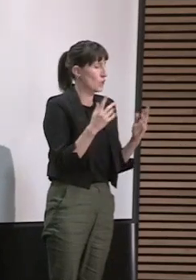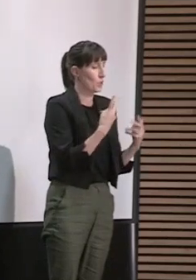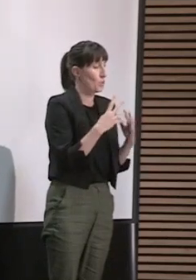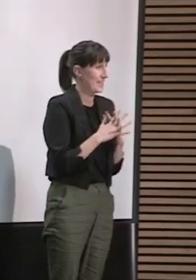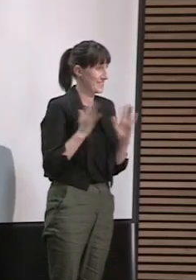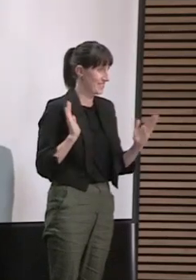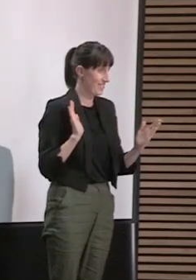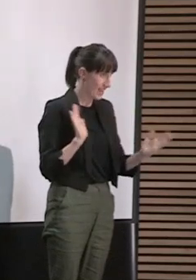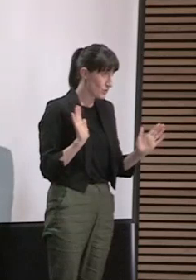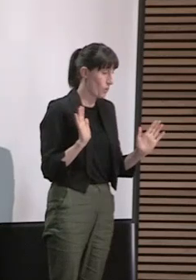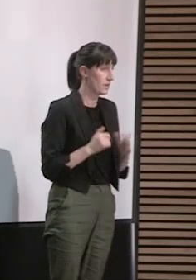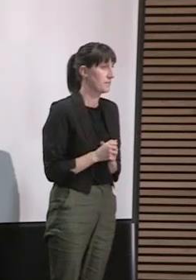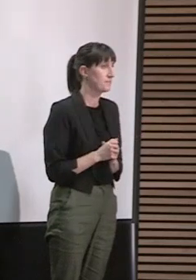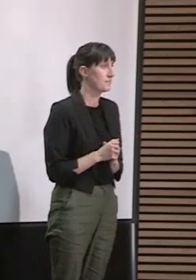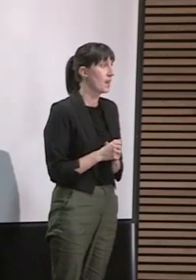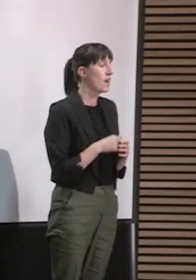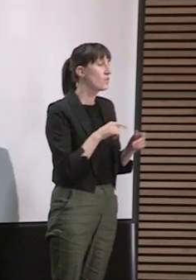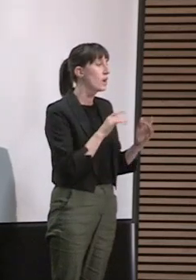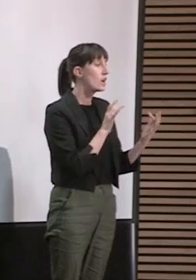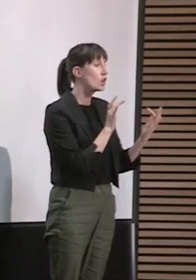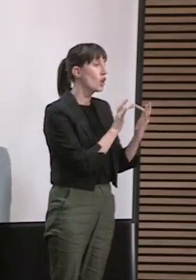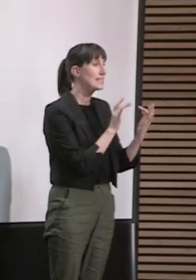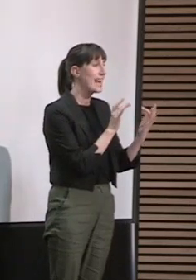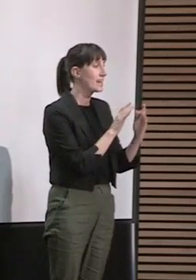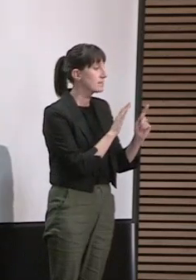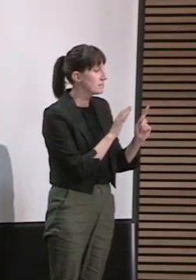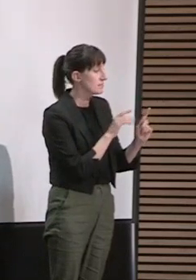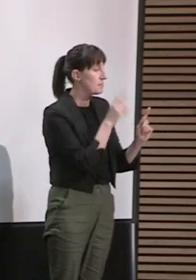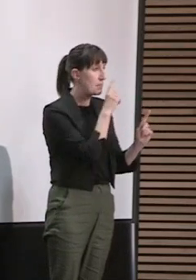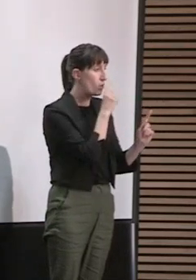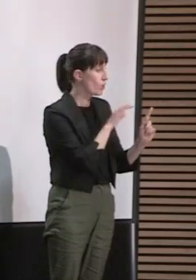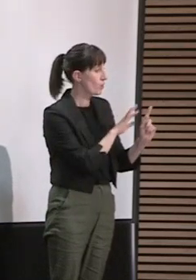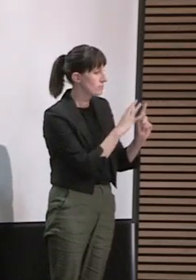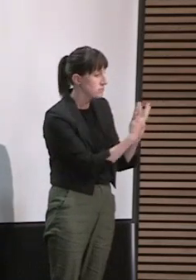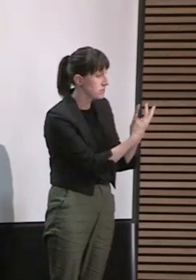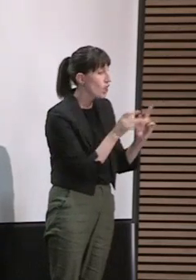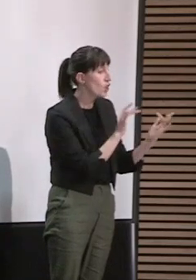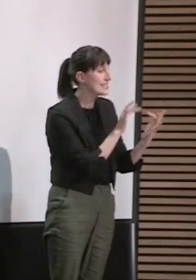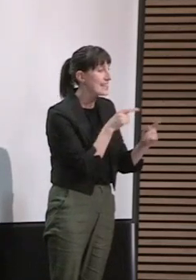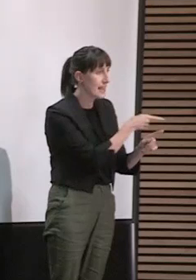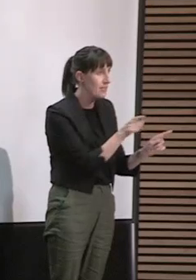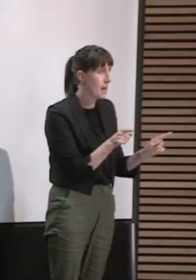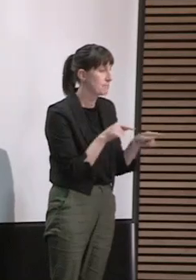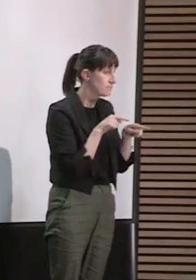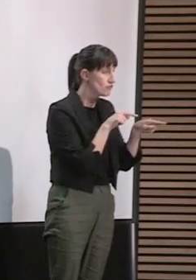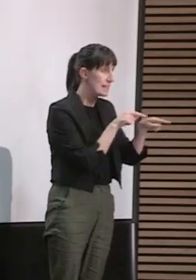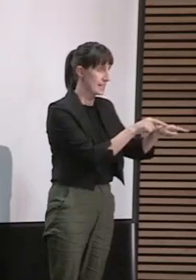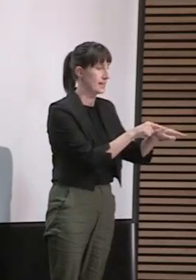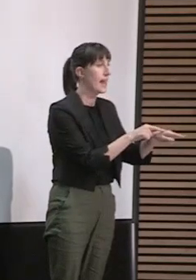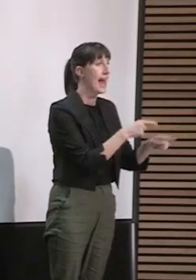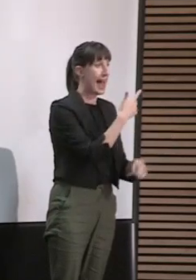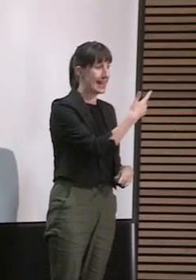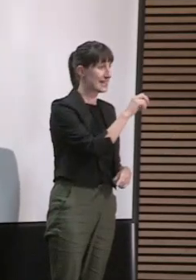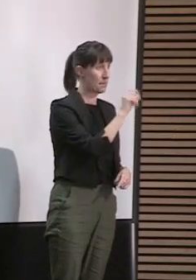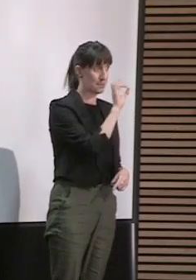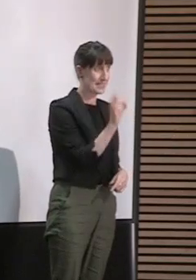out and find all of the people that someone with COVID-19 might have come into contact with, they are reaching the gold standard goal of 80%